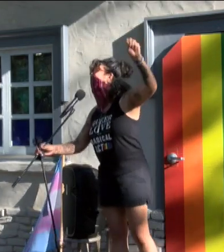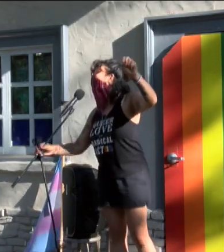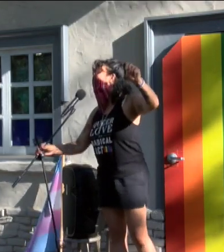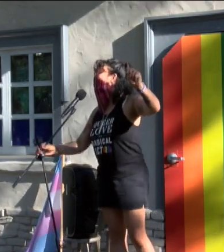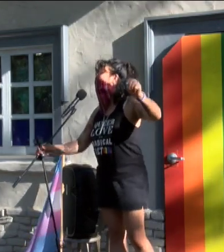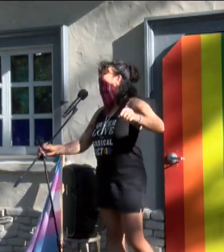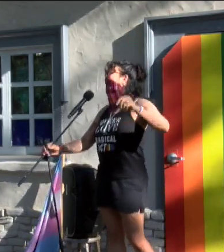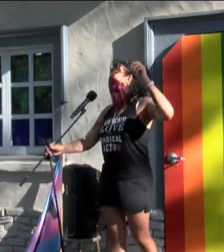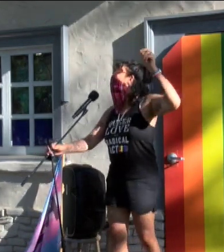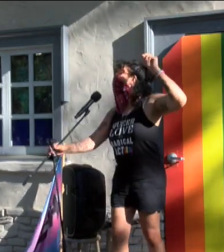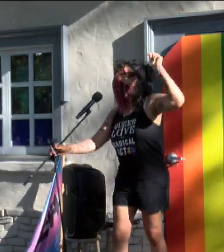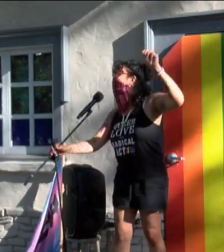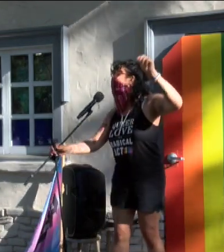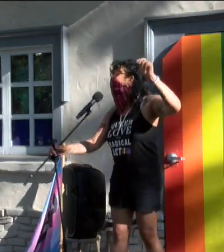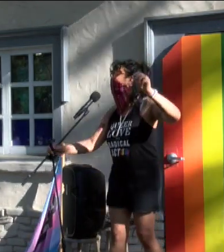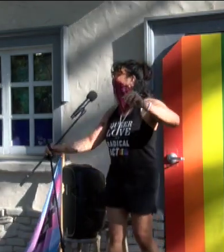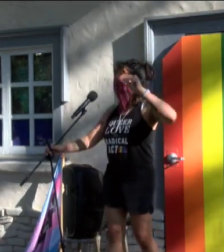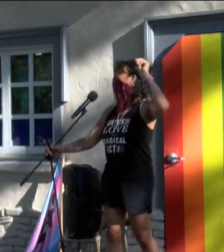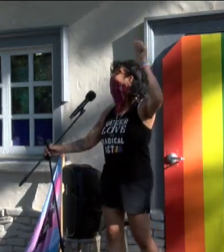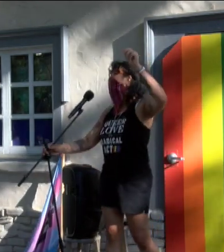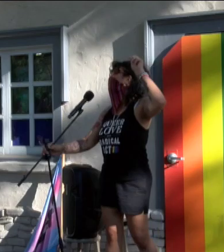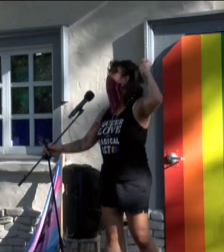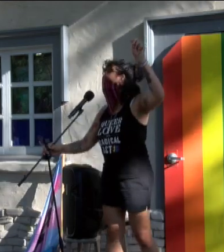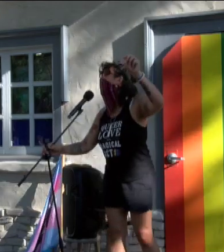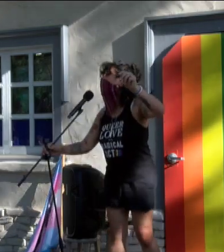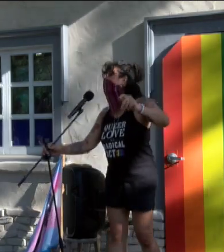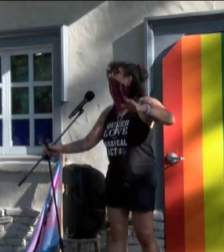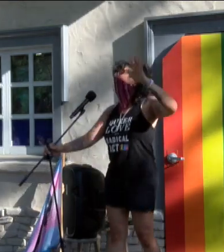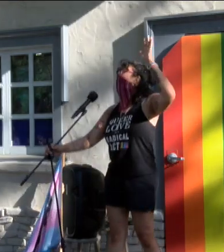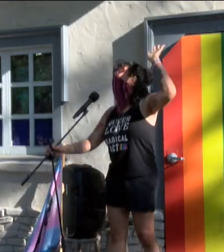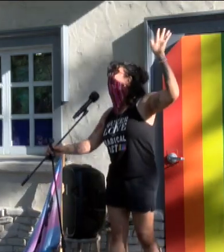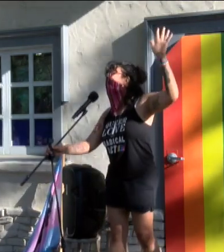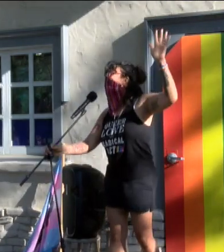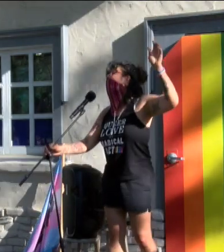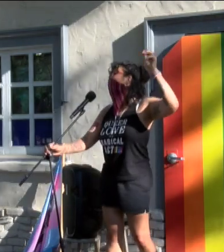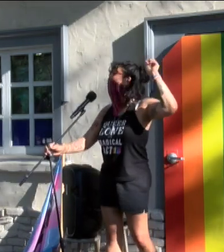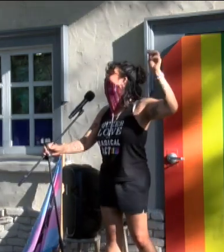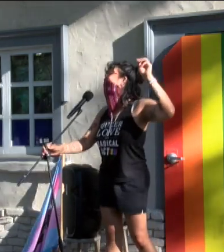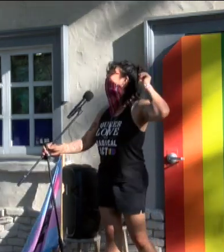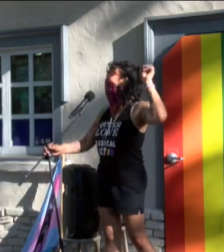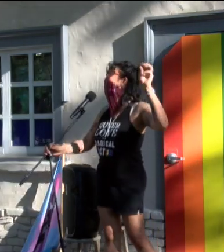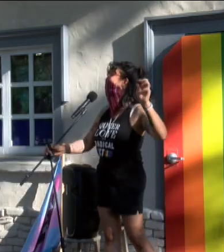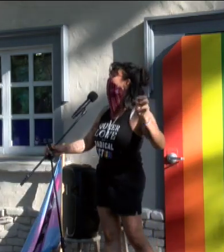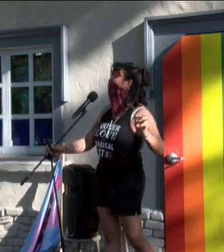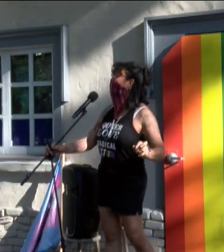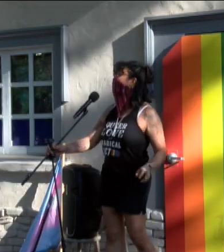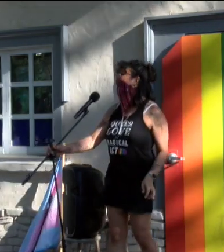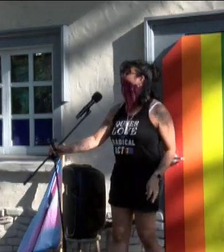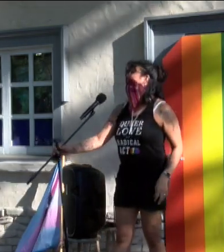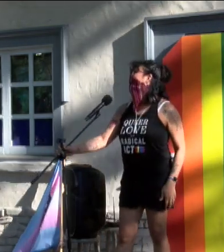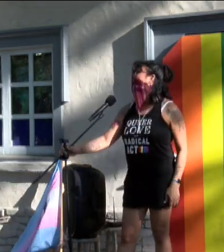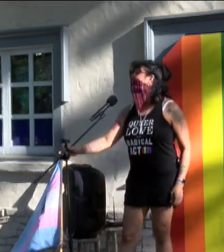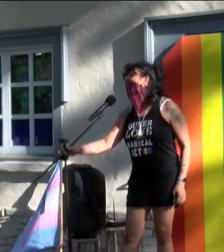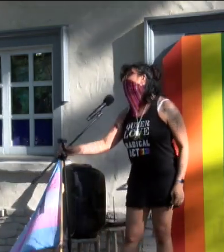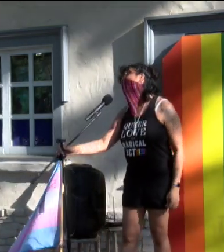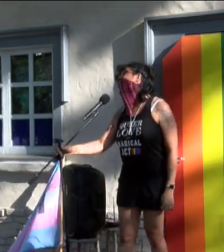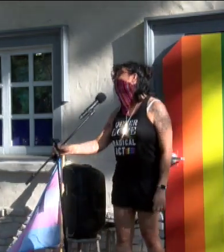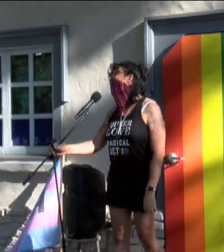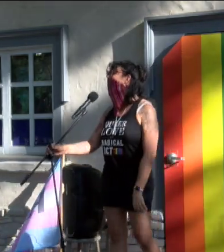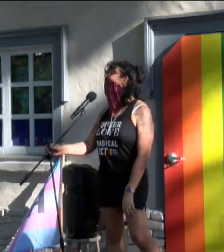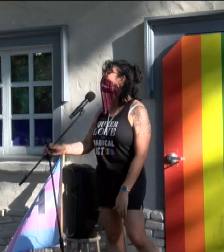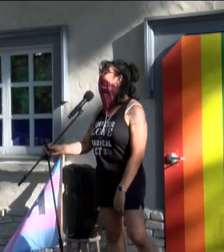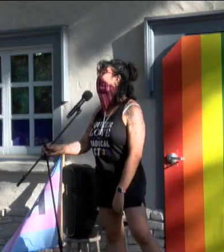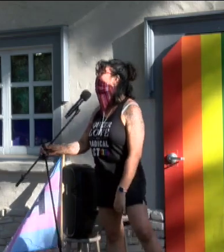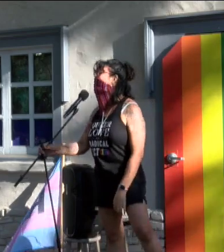trans lives, all queer Black lives, all Black lives. Say